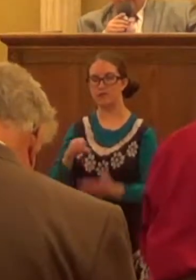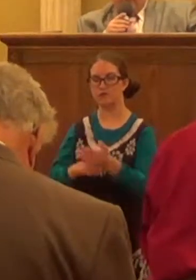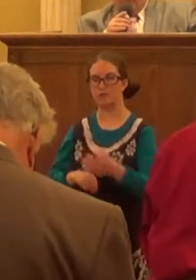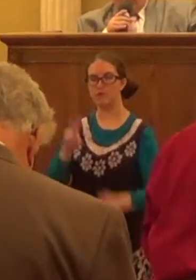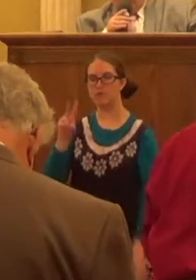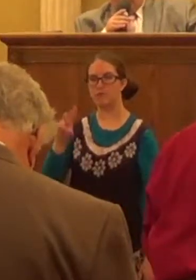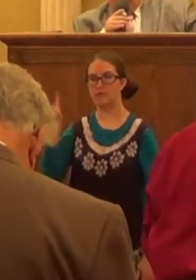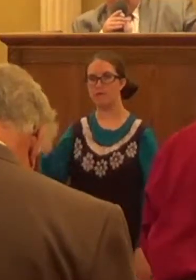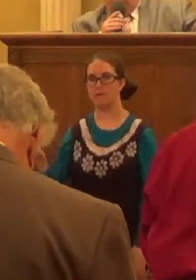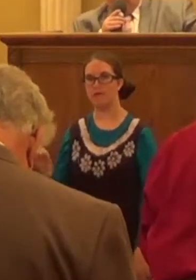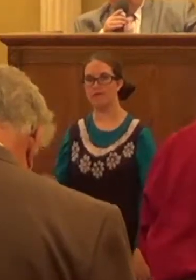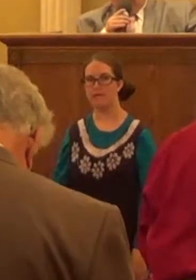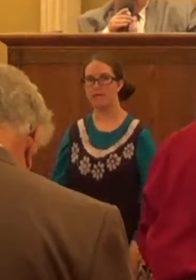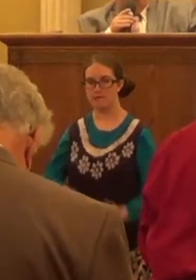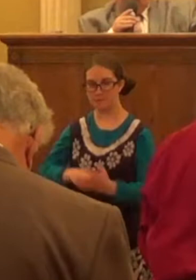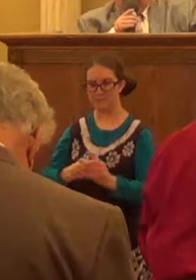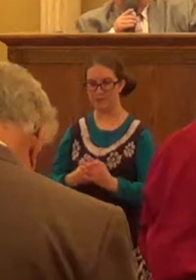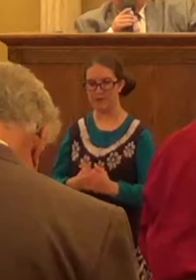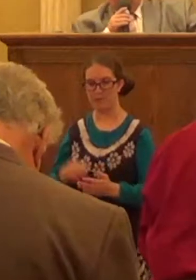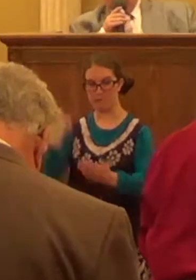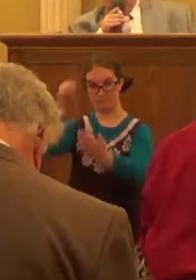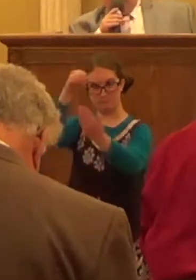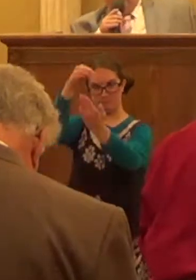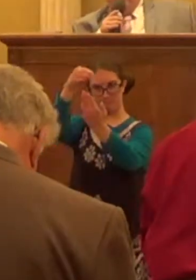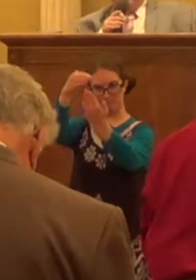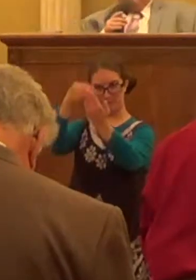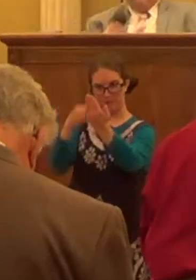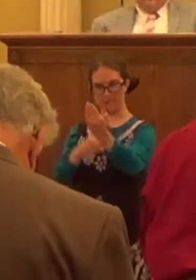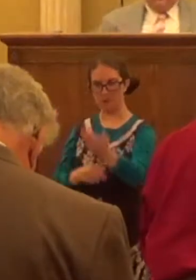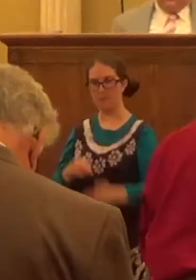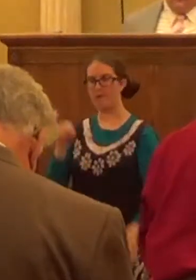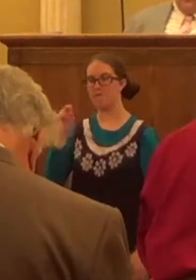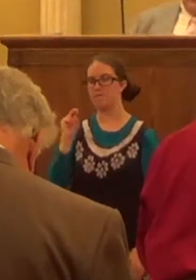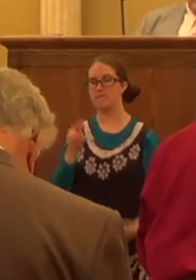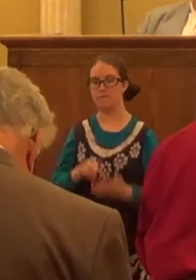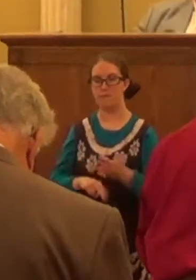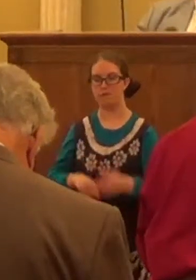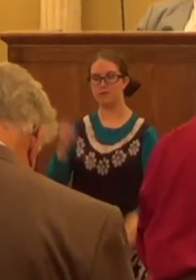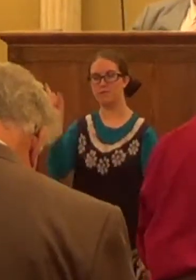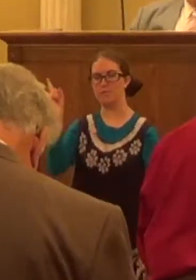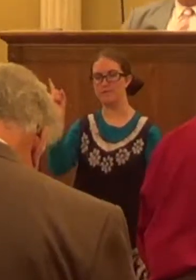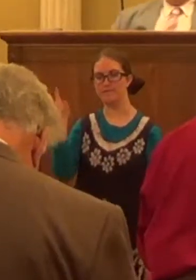21, starting right at the top of verse 1.